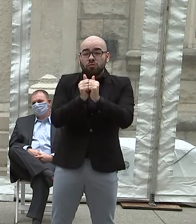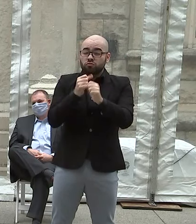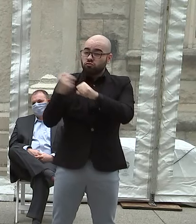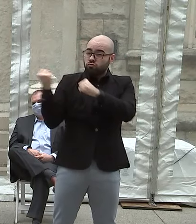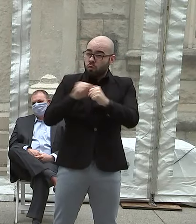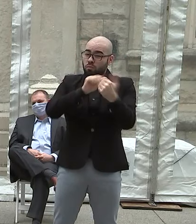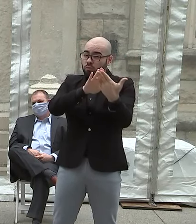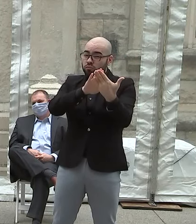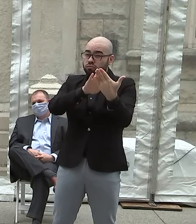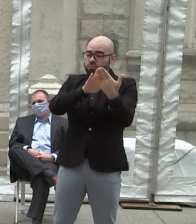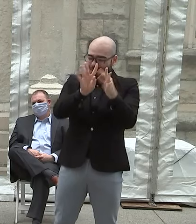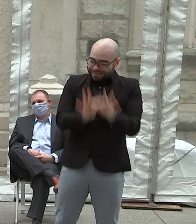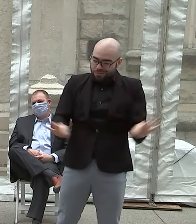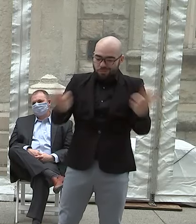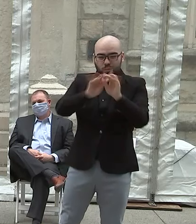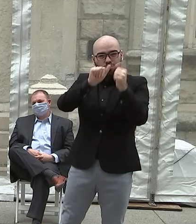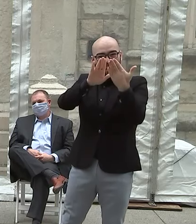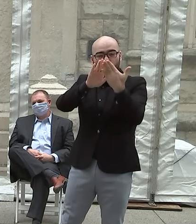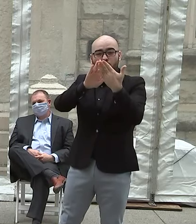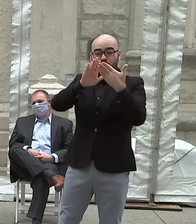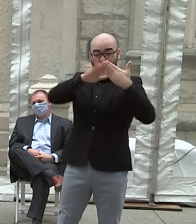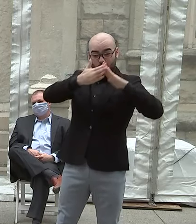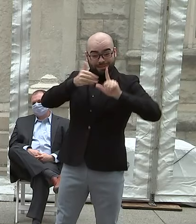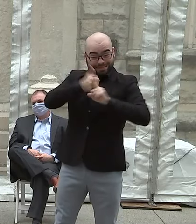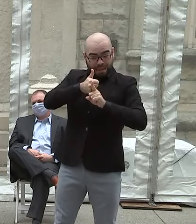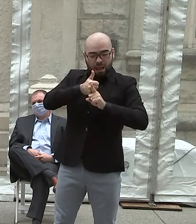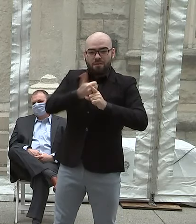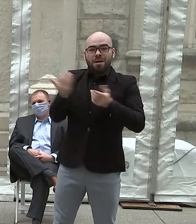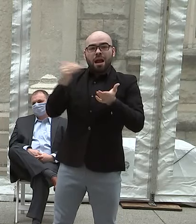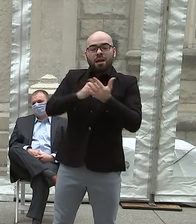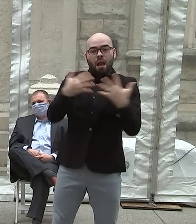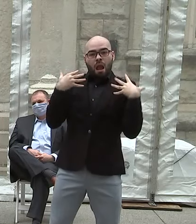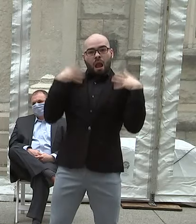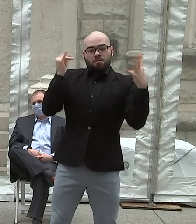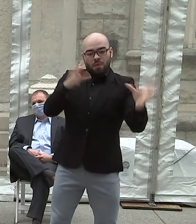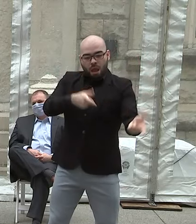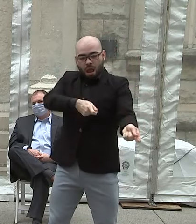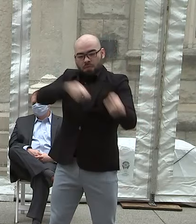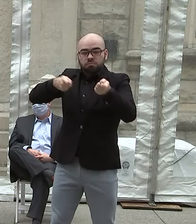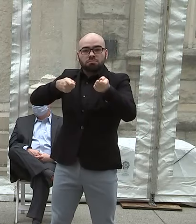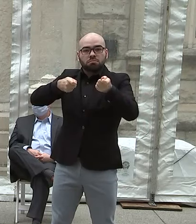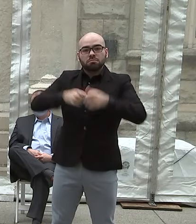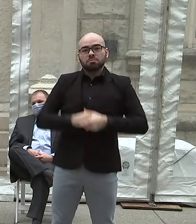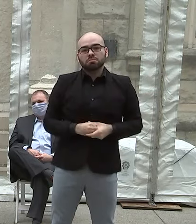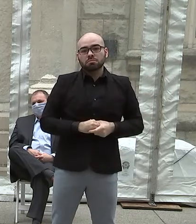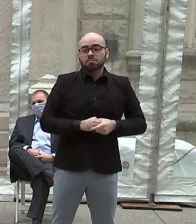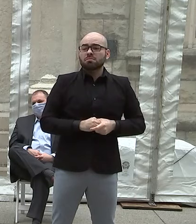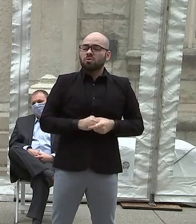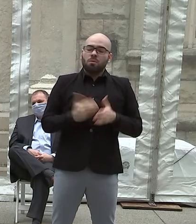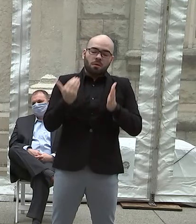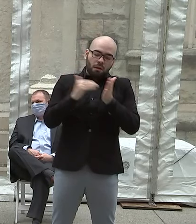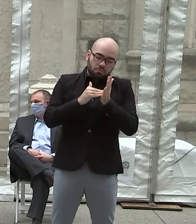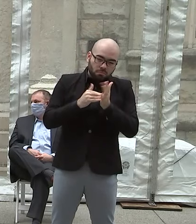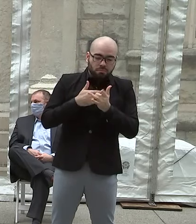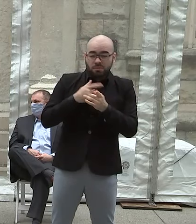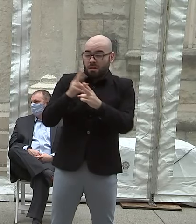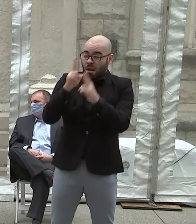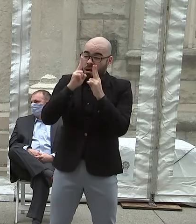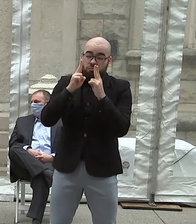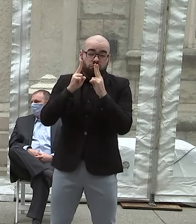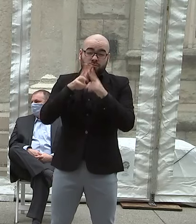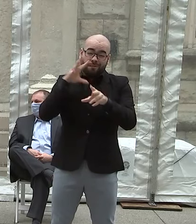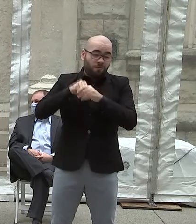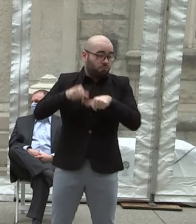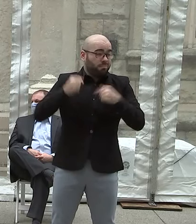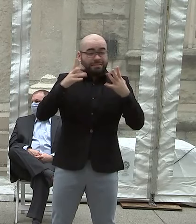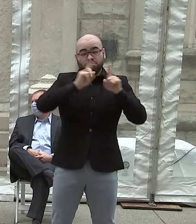that's critical to getting our communities back on their feet during this unprecedented time. Again, I'm honored to be one of dozens of leaders